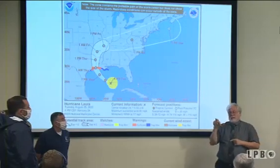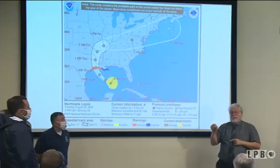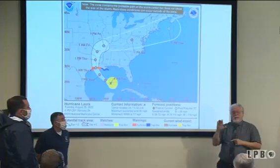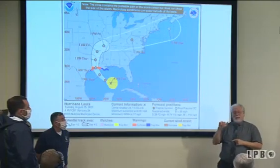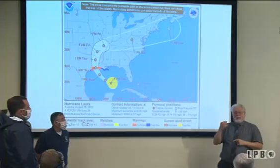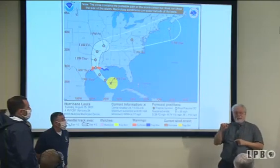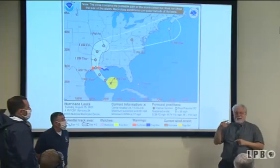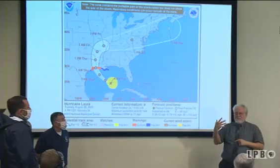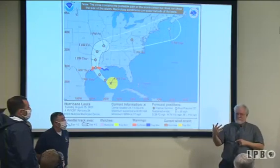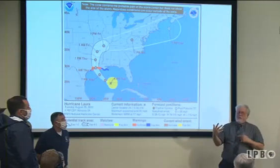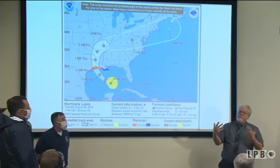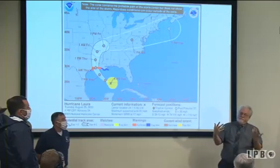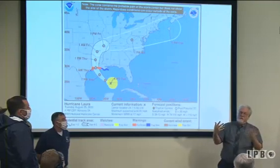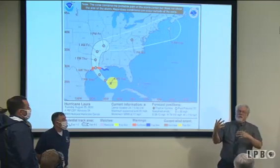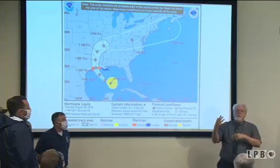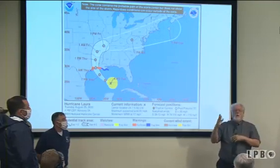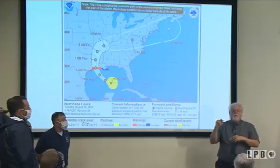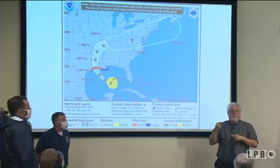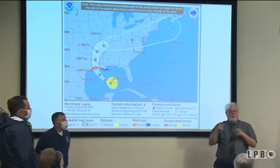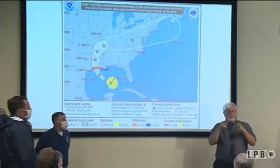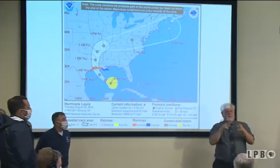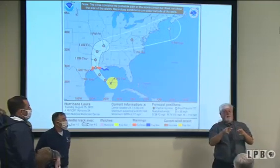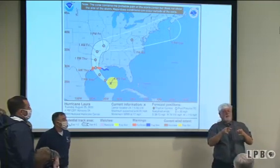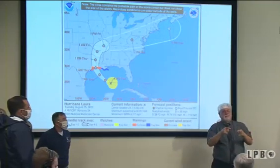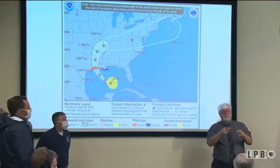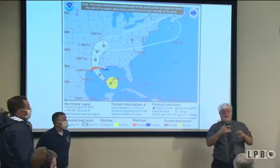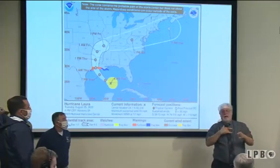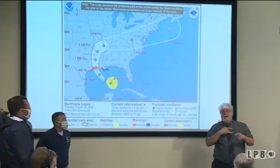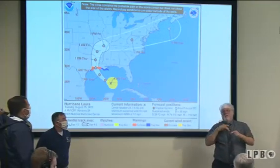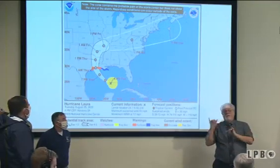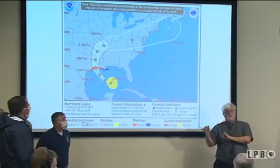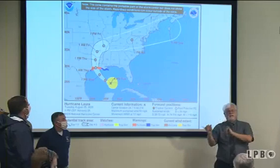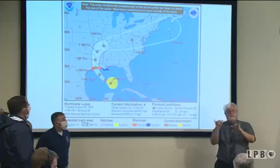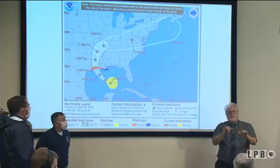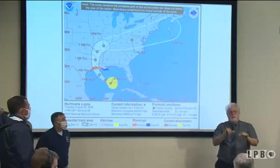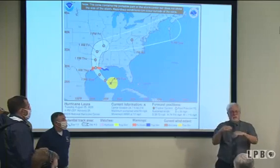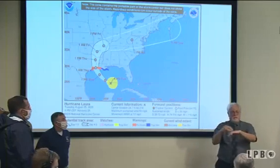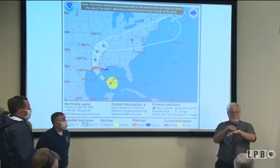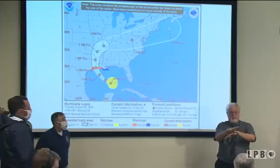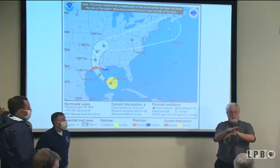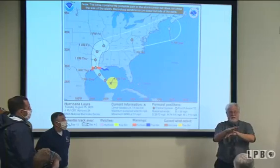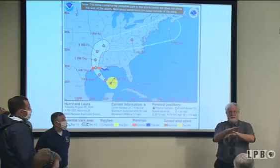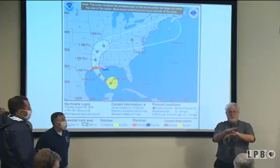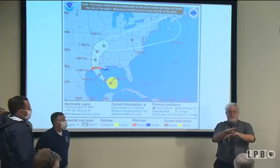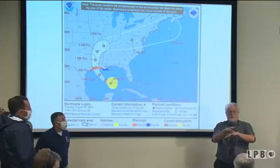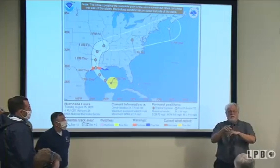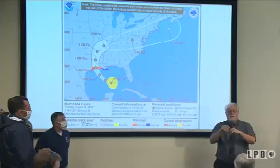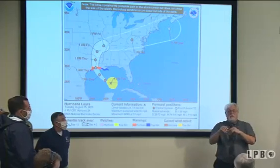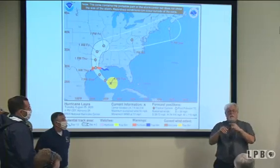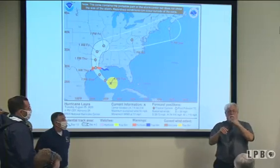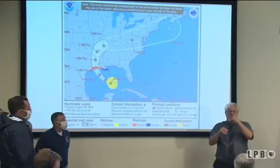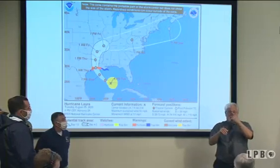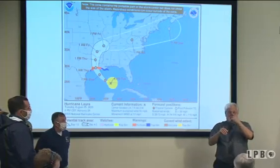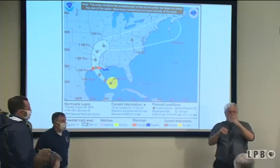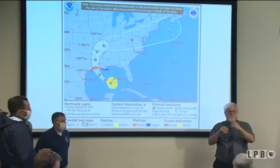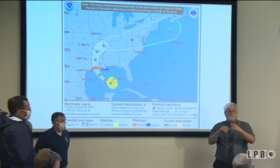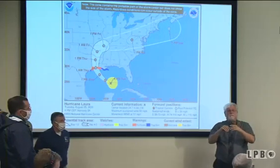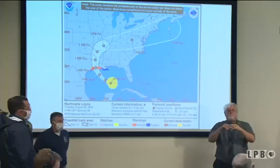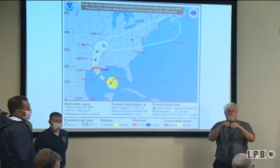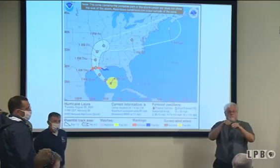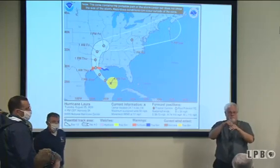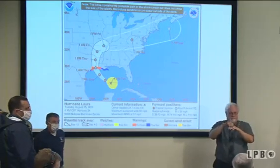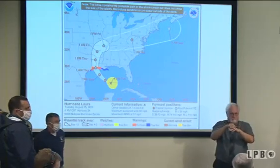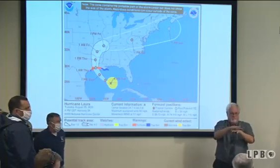Cat 5, granted, but this will still have a very similar effect going well inland